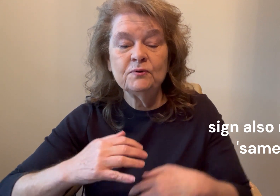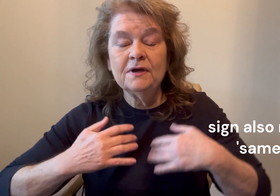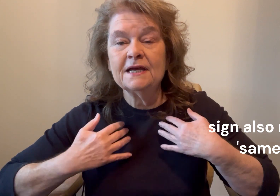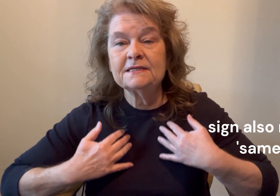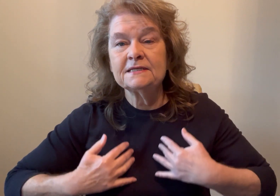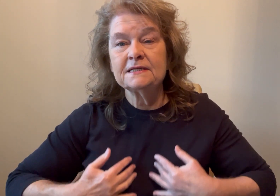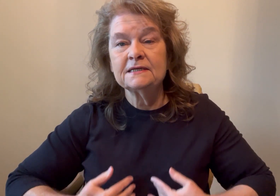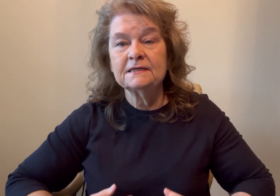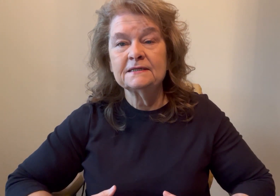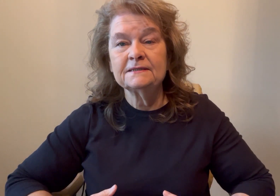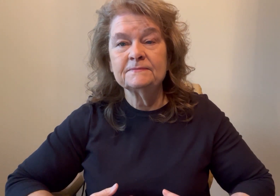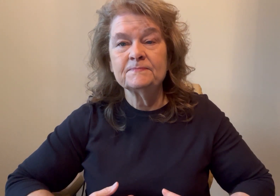depressed?